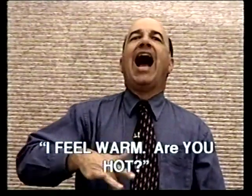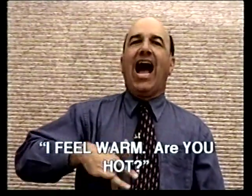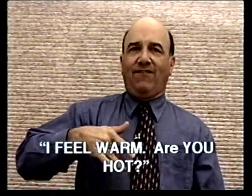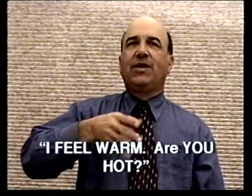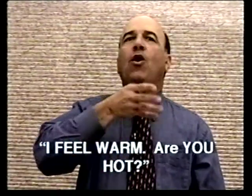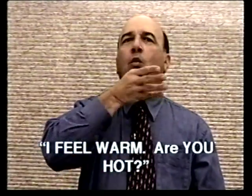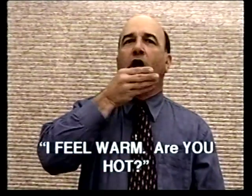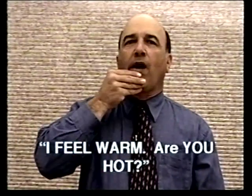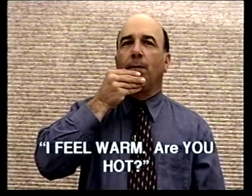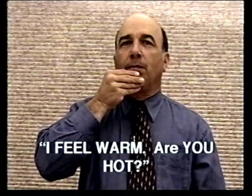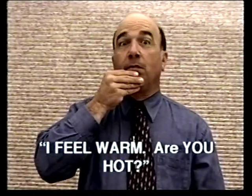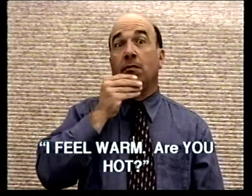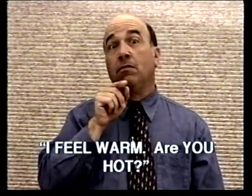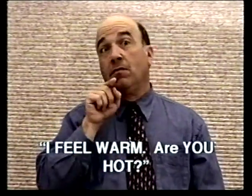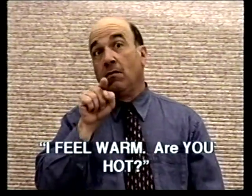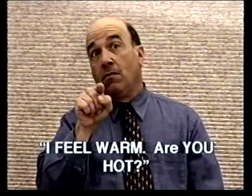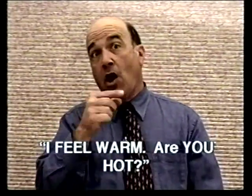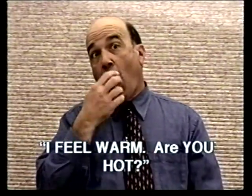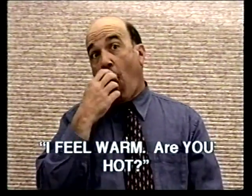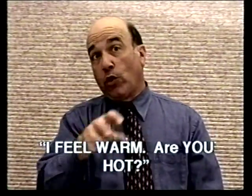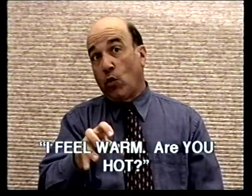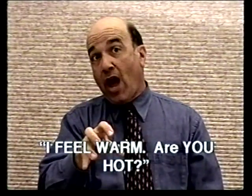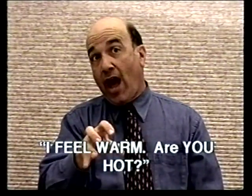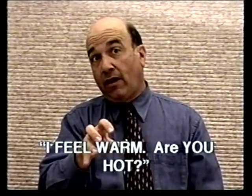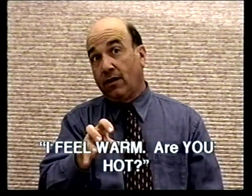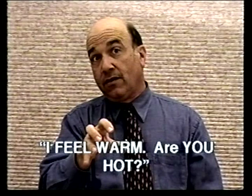I feel warm. Are you hot?